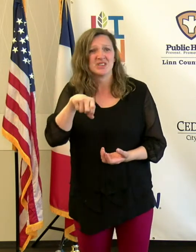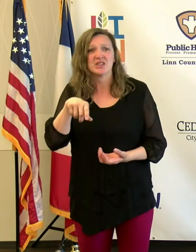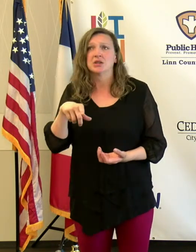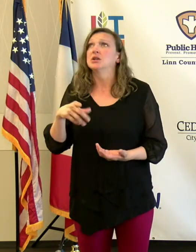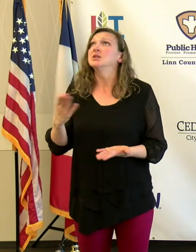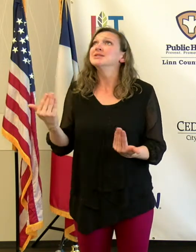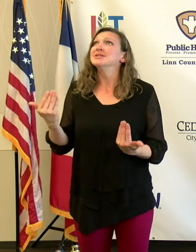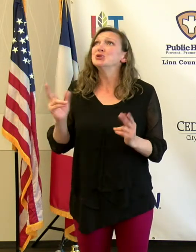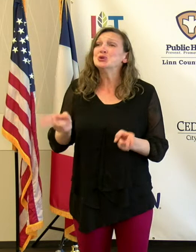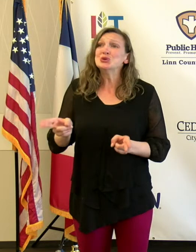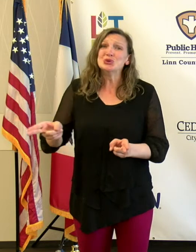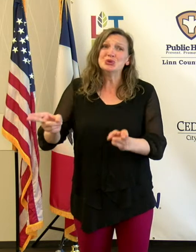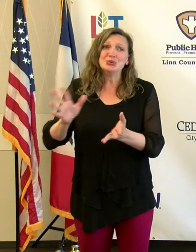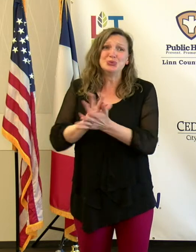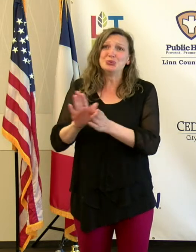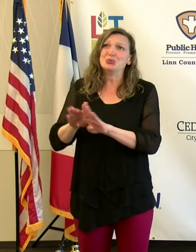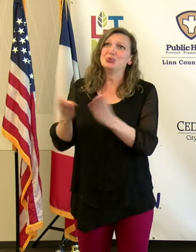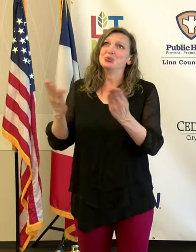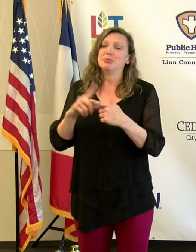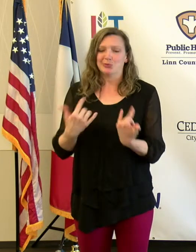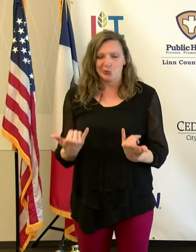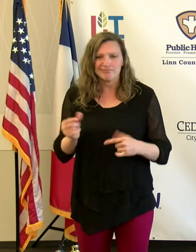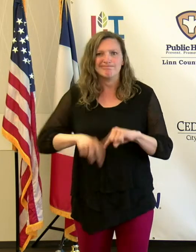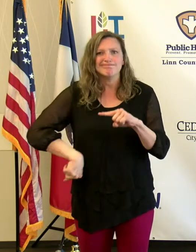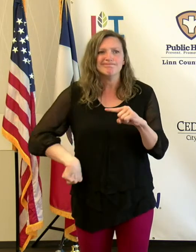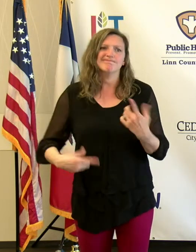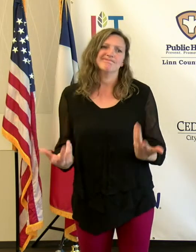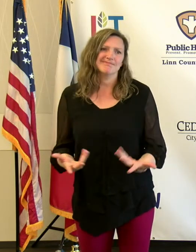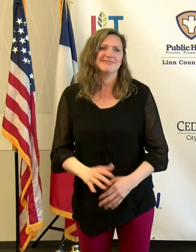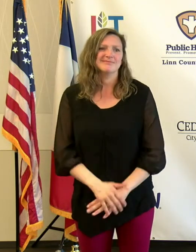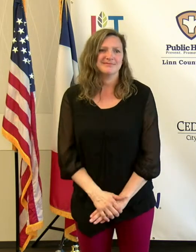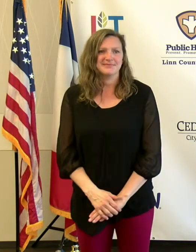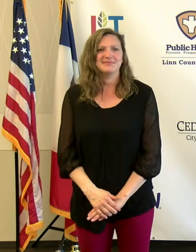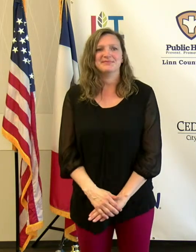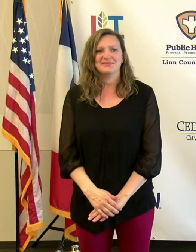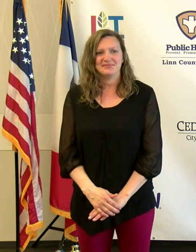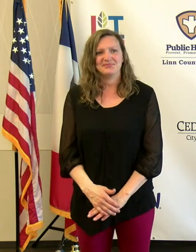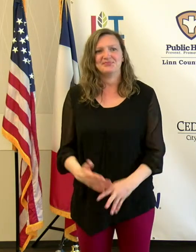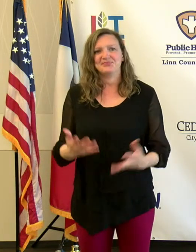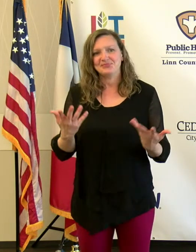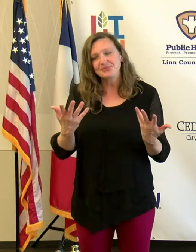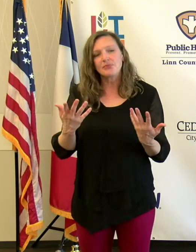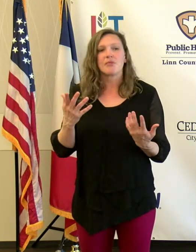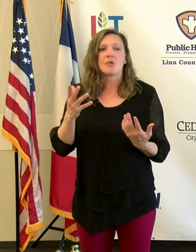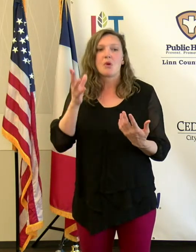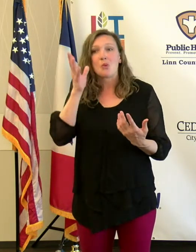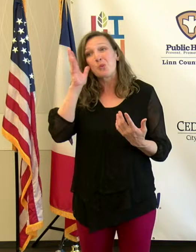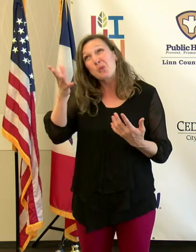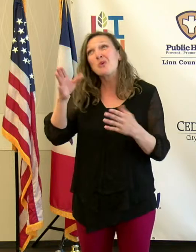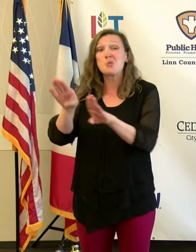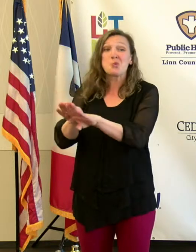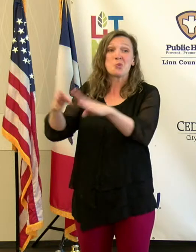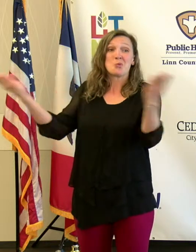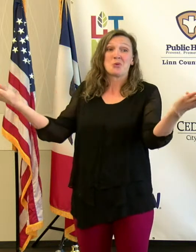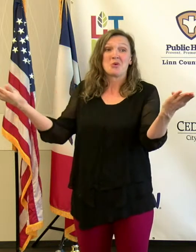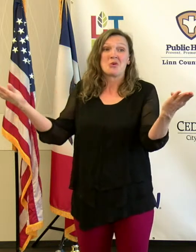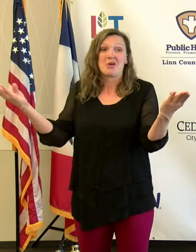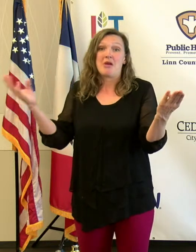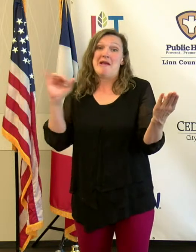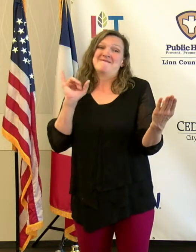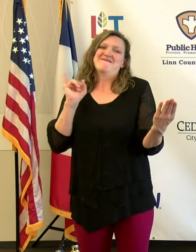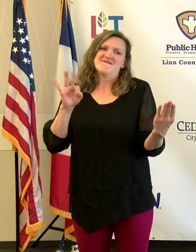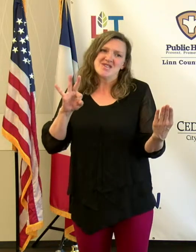align with public health recommendations, and it's in the best interest of our students, our families, our staff, and our